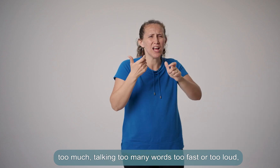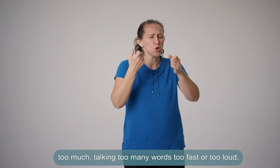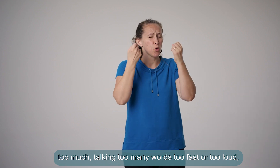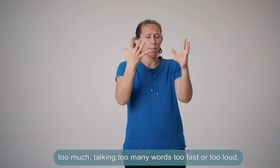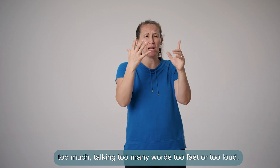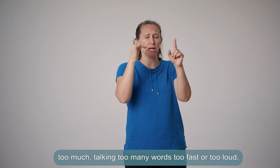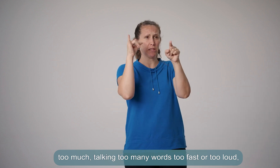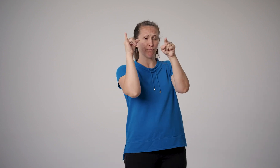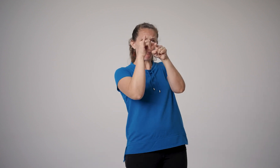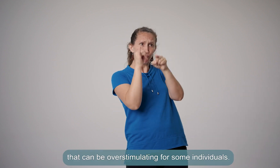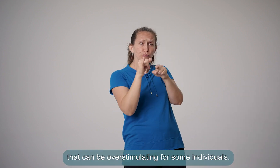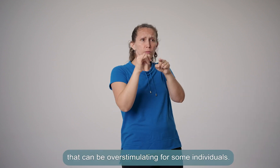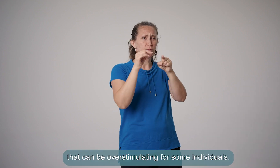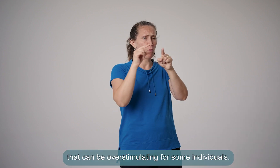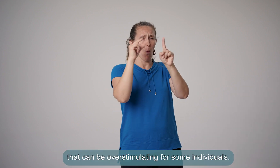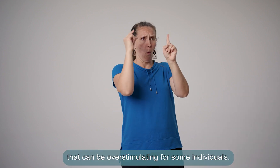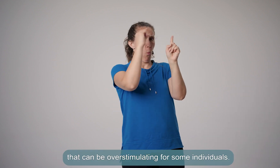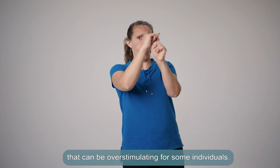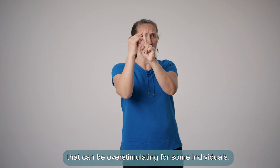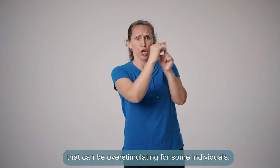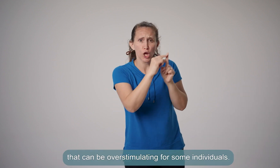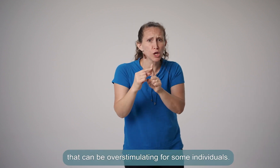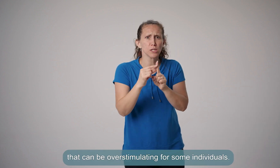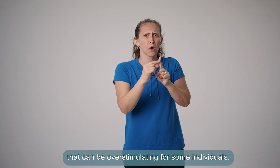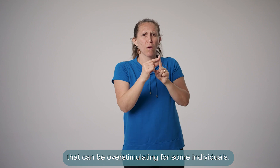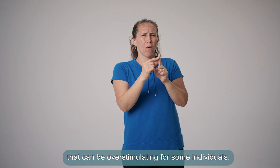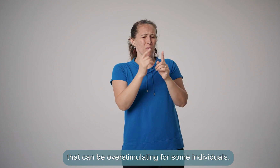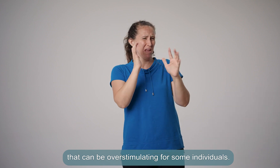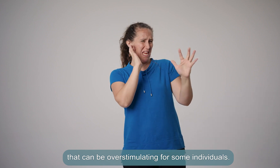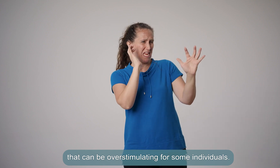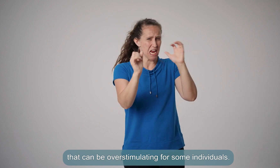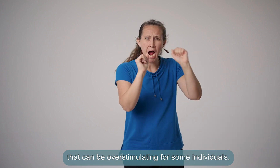too loud, that can be overstimulating for some individuals.